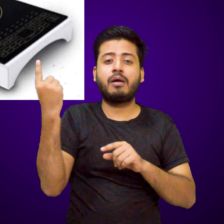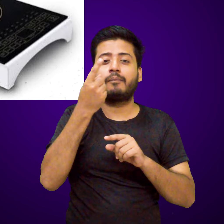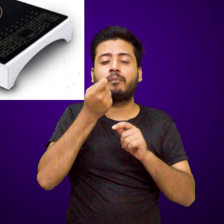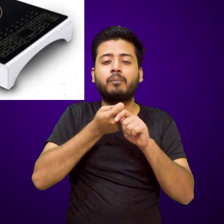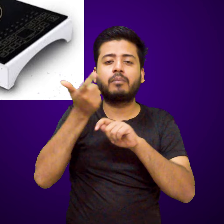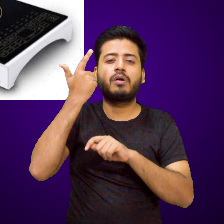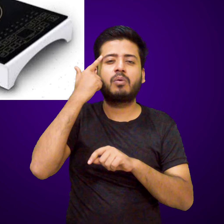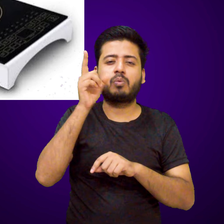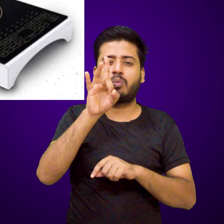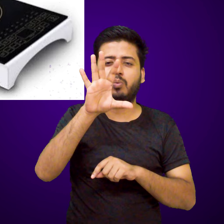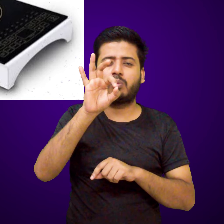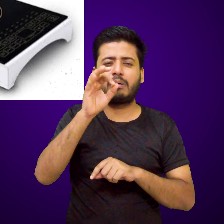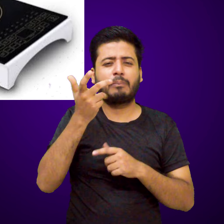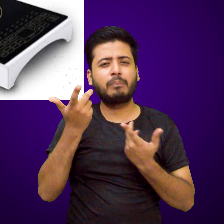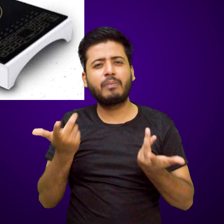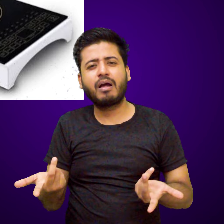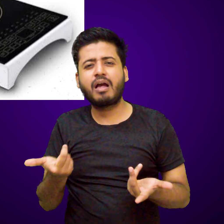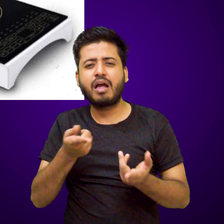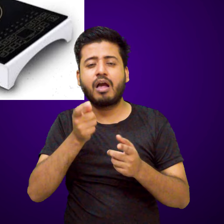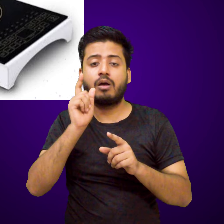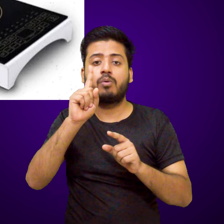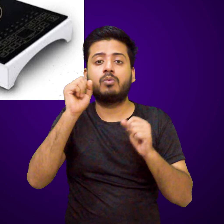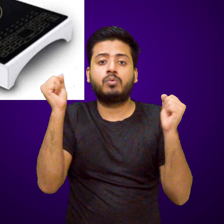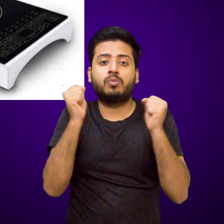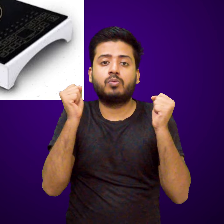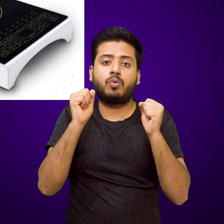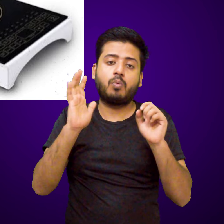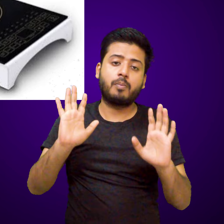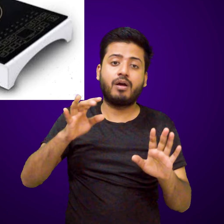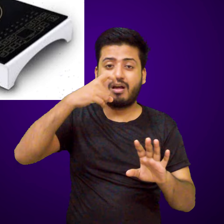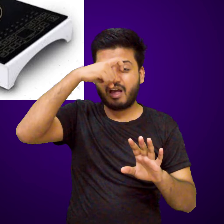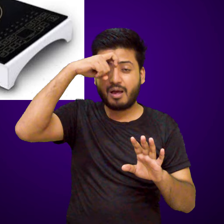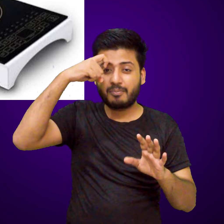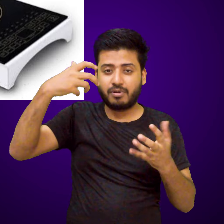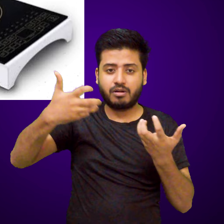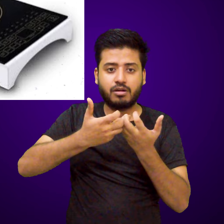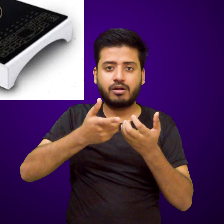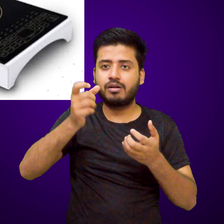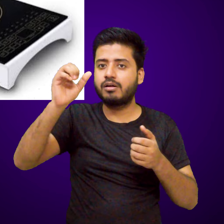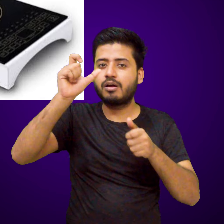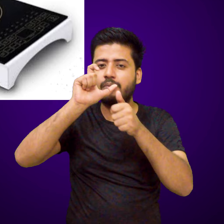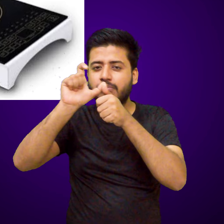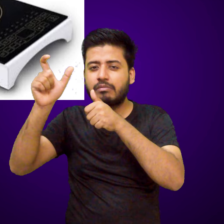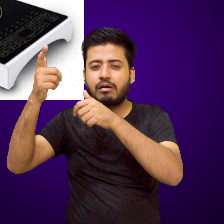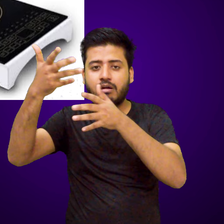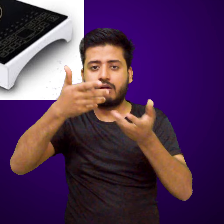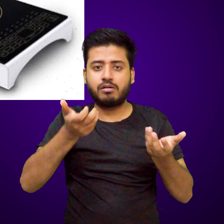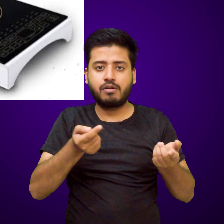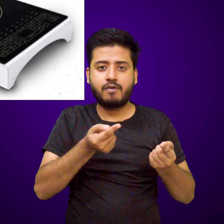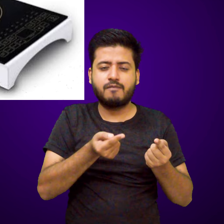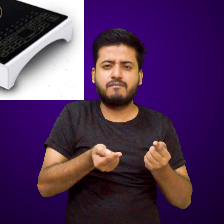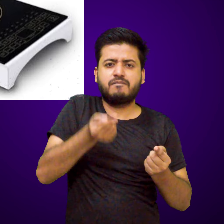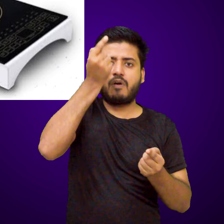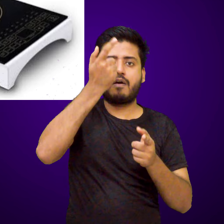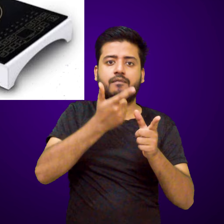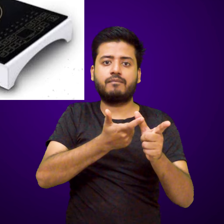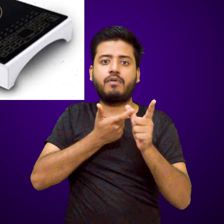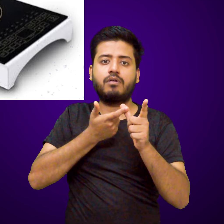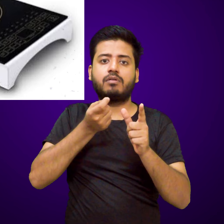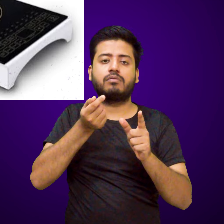outlet and that the main switch is on. If using an extension cord, check that it is also functioning. Reset the